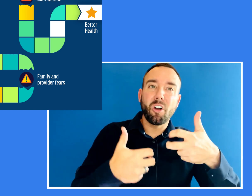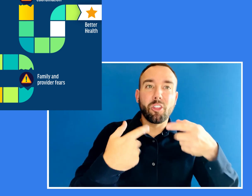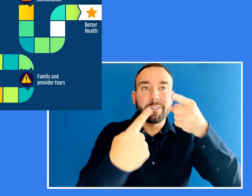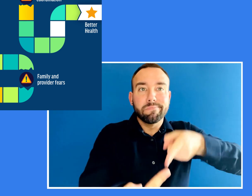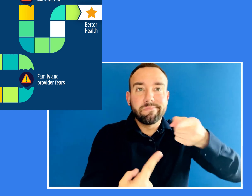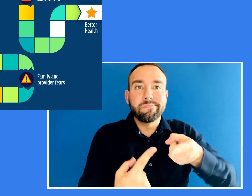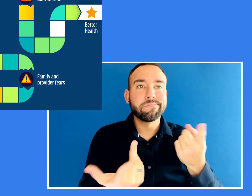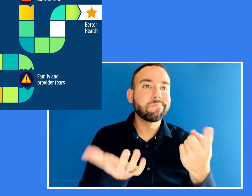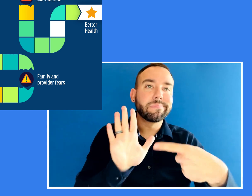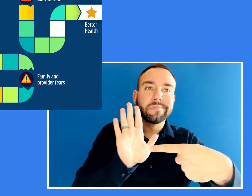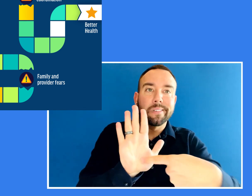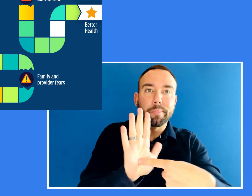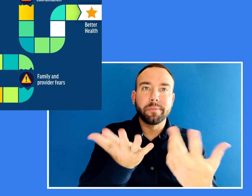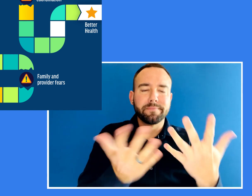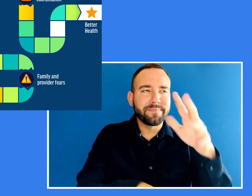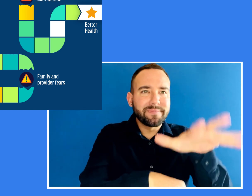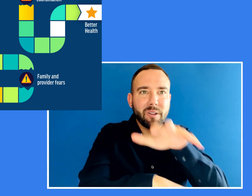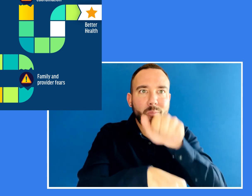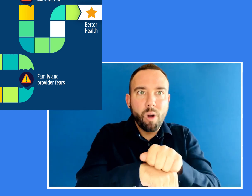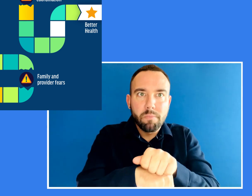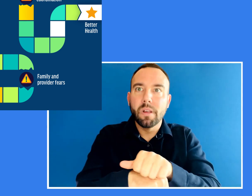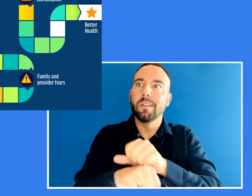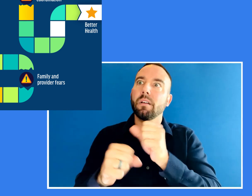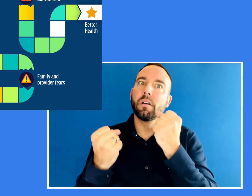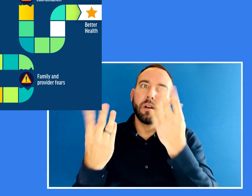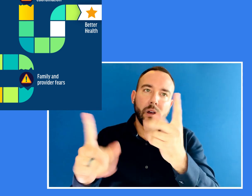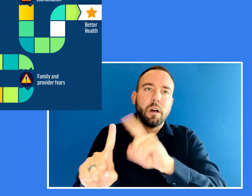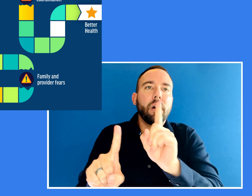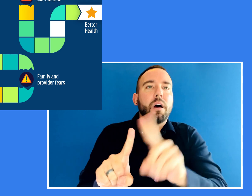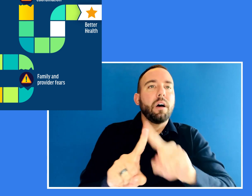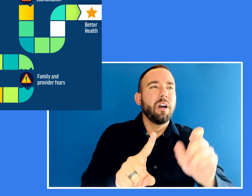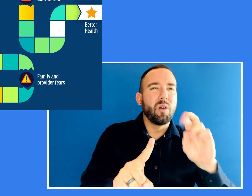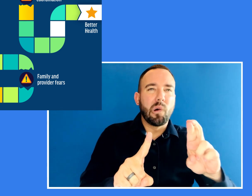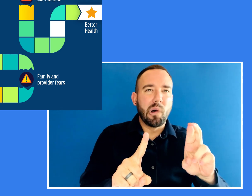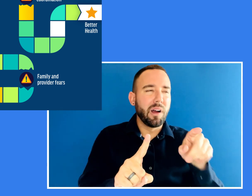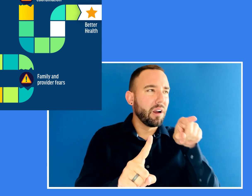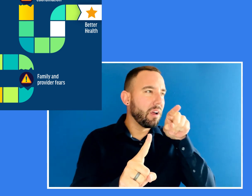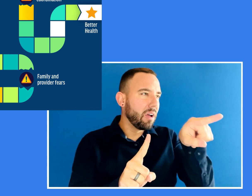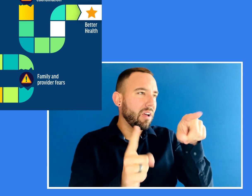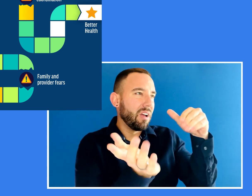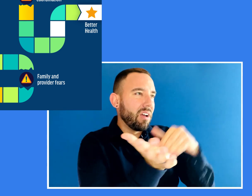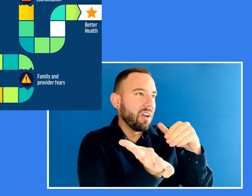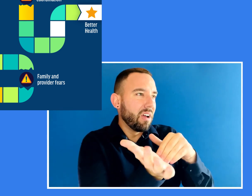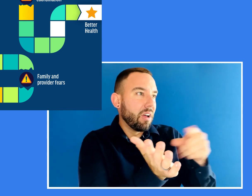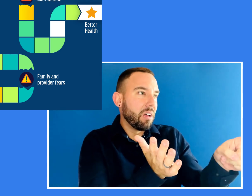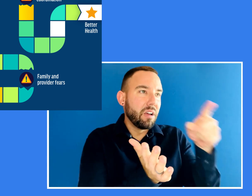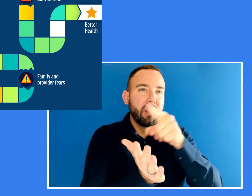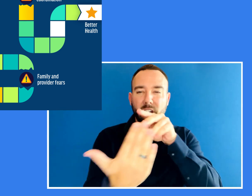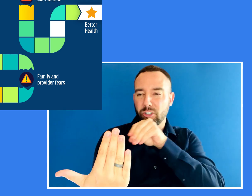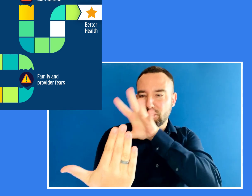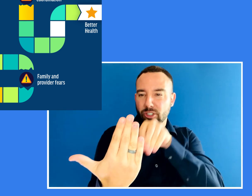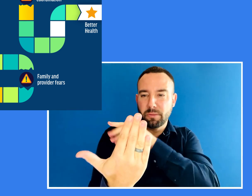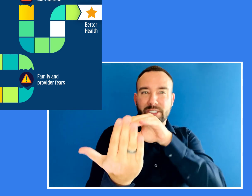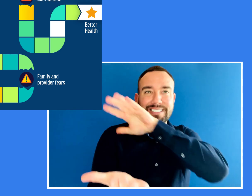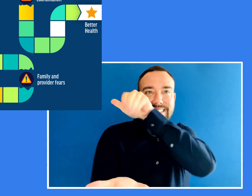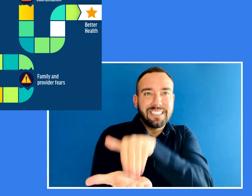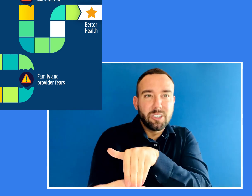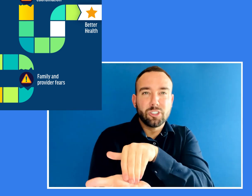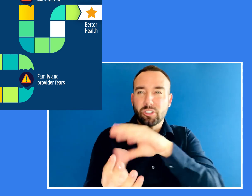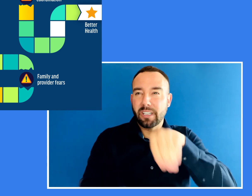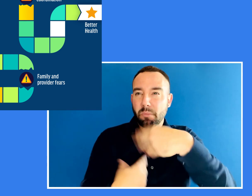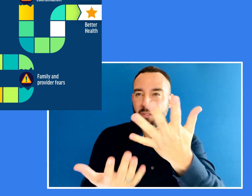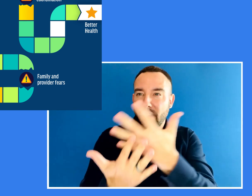issues with managing appointments and lack of care coordination between providers and radiology centers that provide